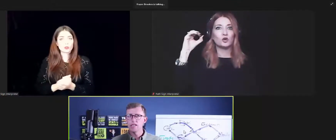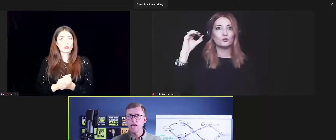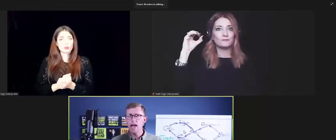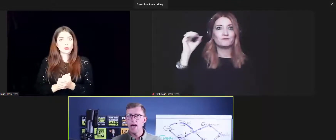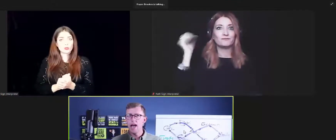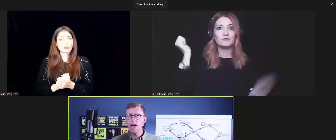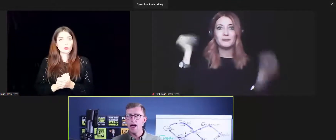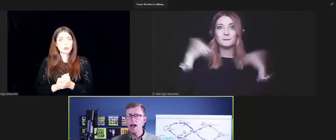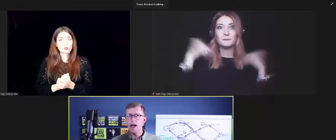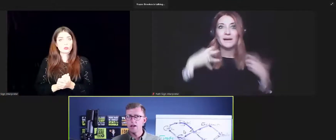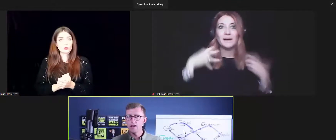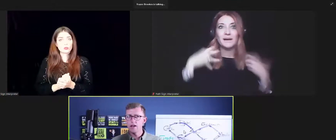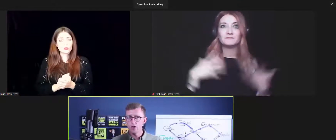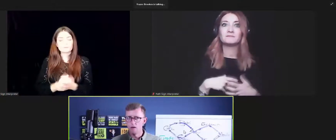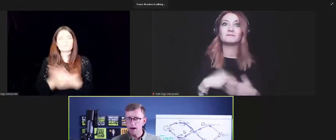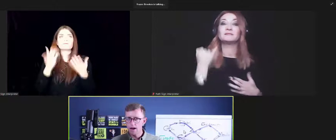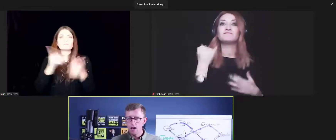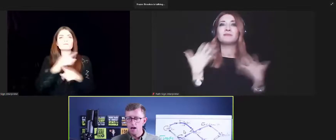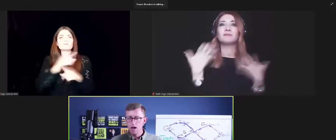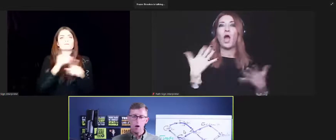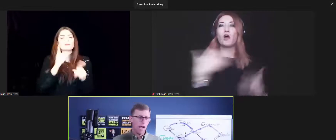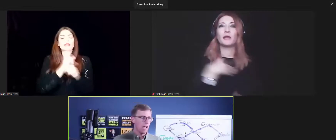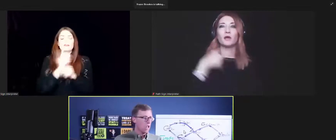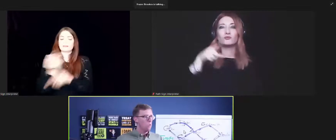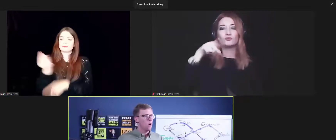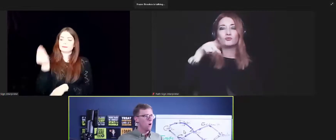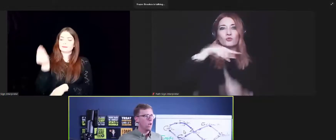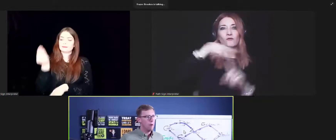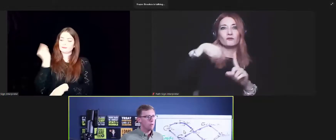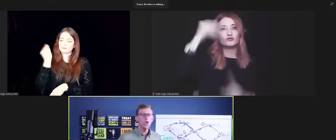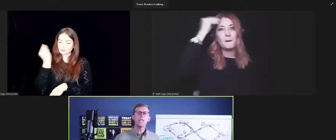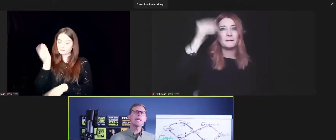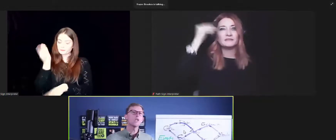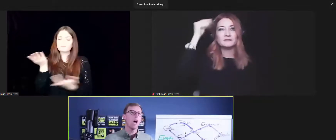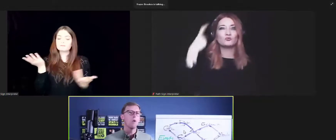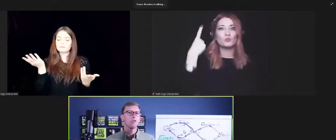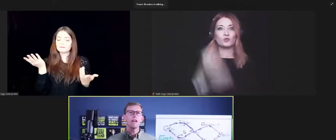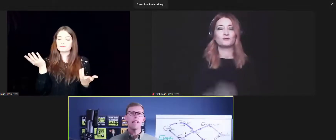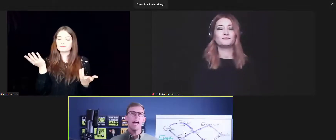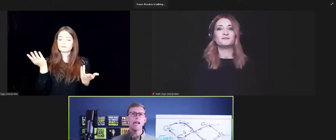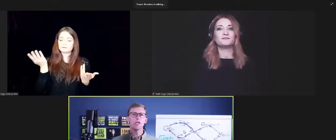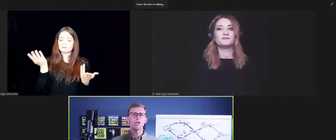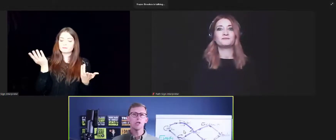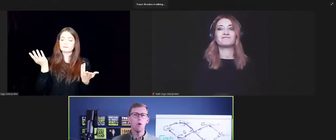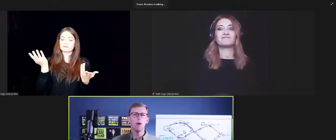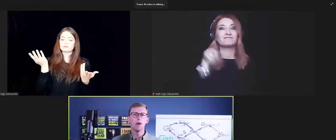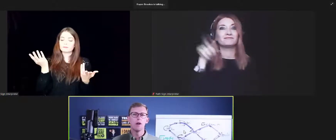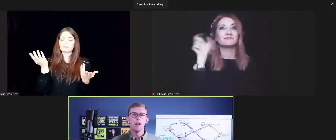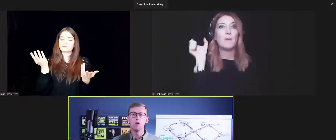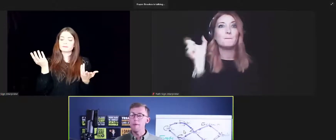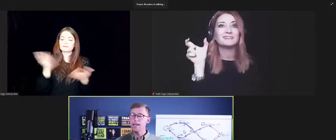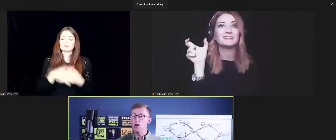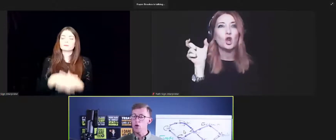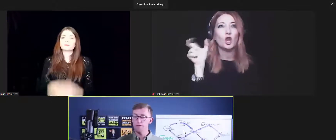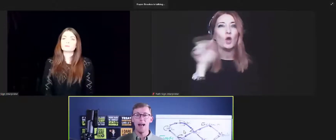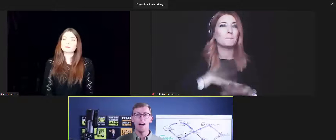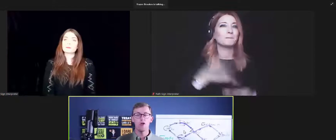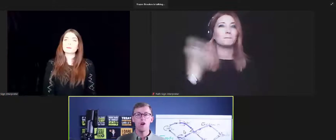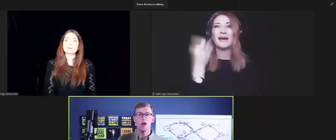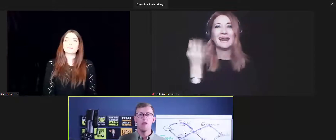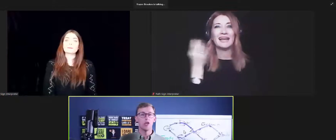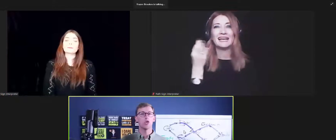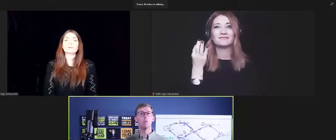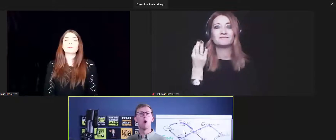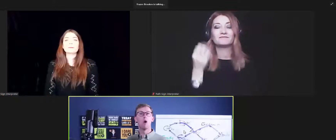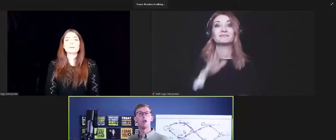Create energy, right? Okay, well, about 3 days ago, there was a big news flash